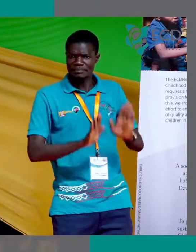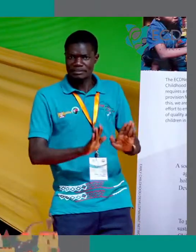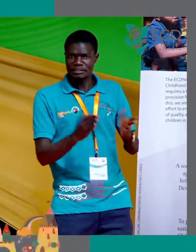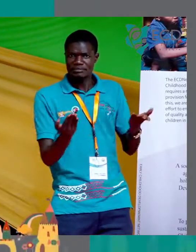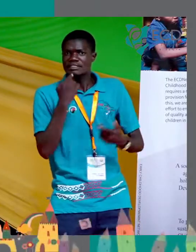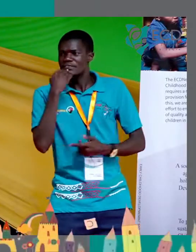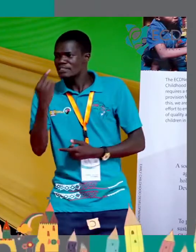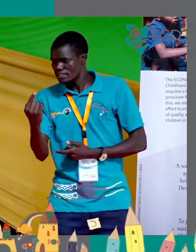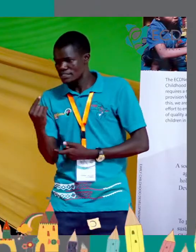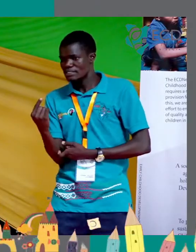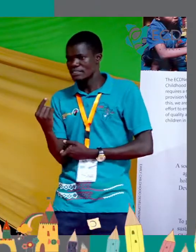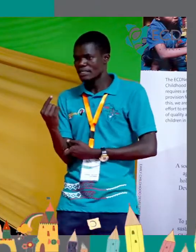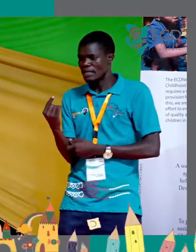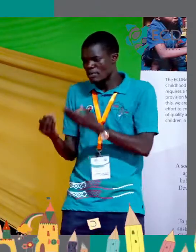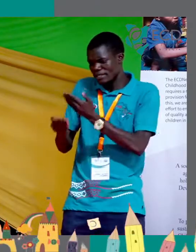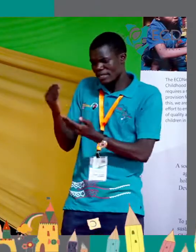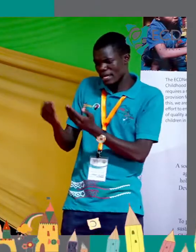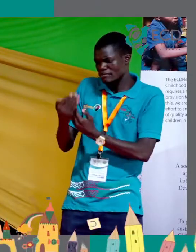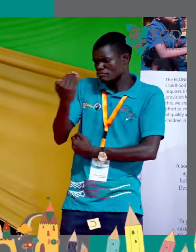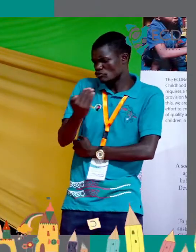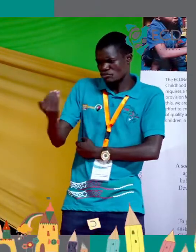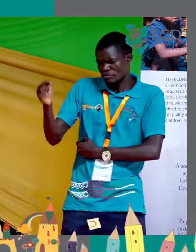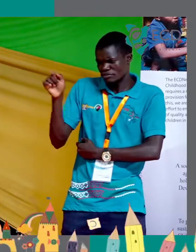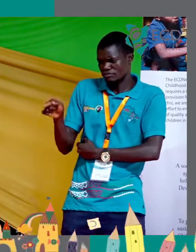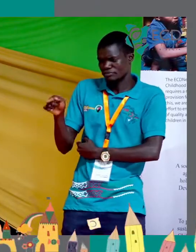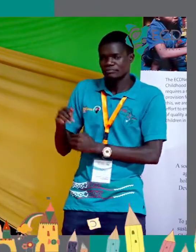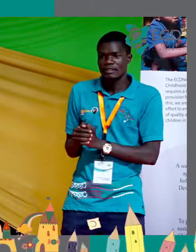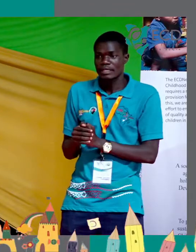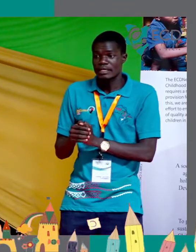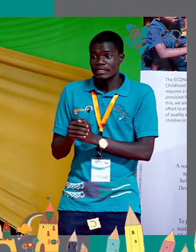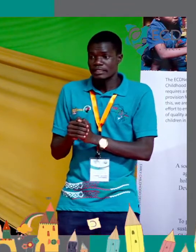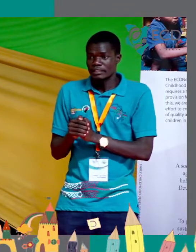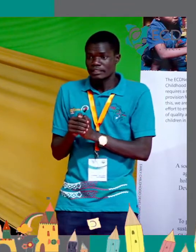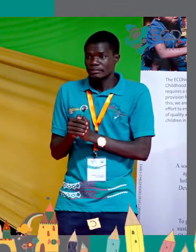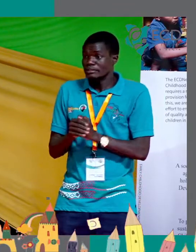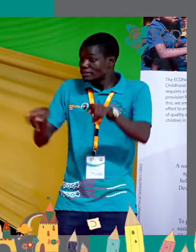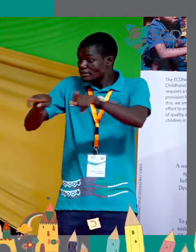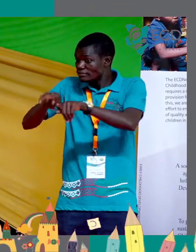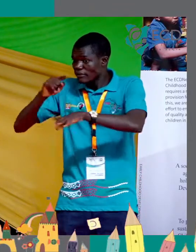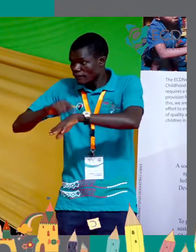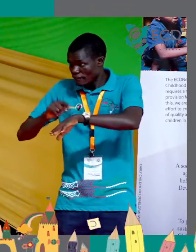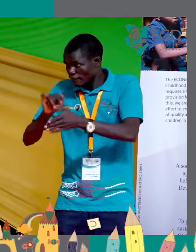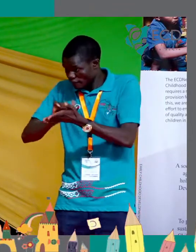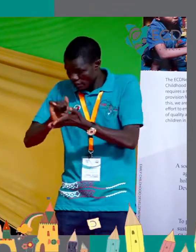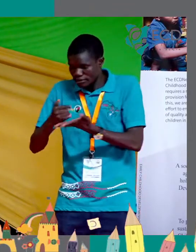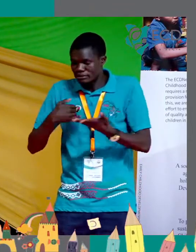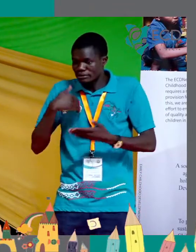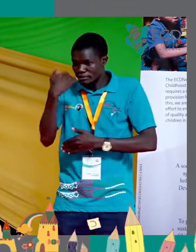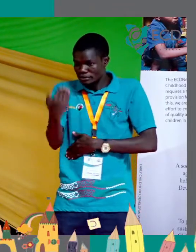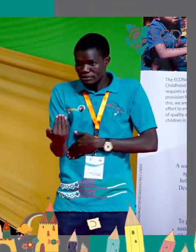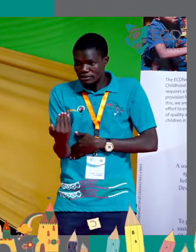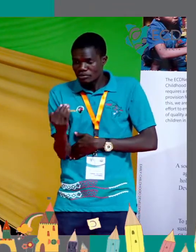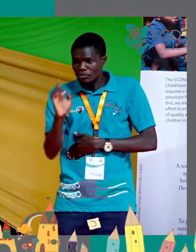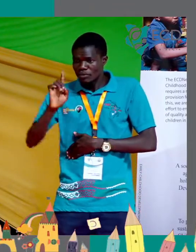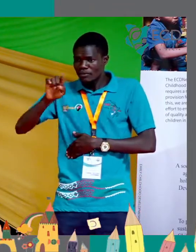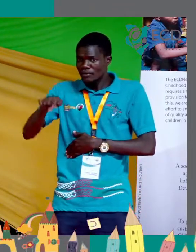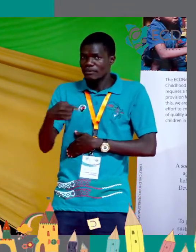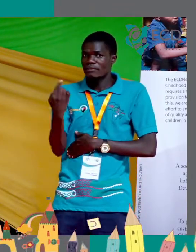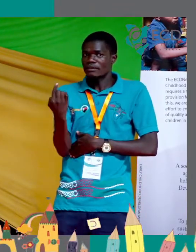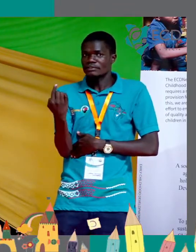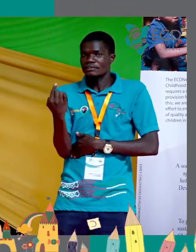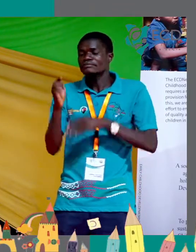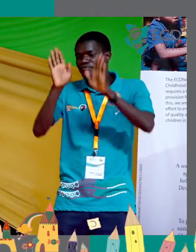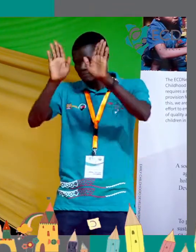said we were taking care of those children. Actually, since I knew that a child's 1,000 days are